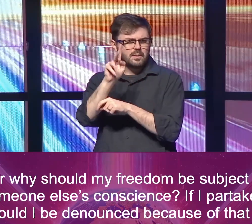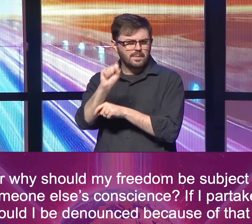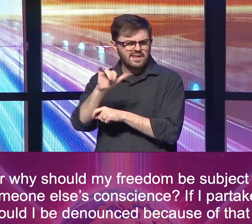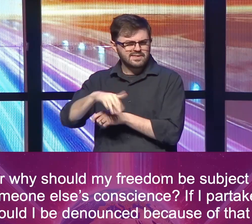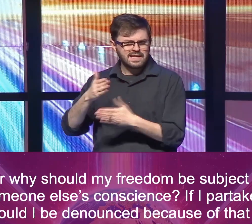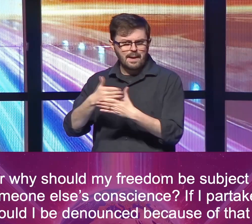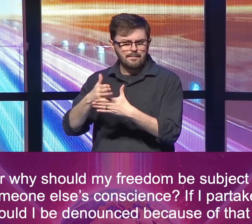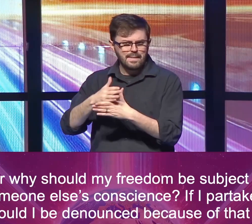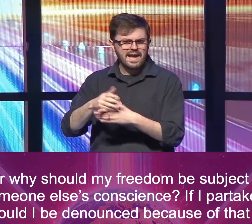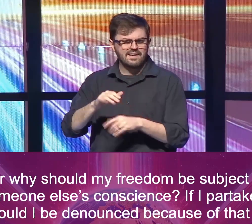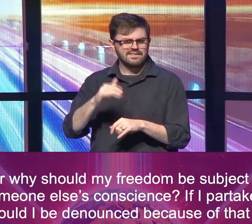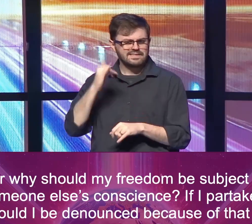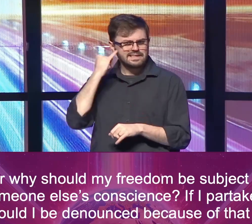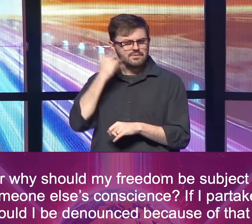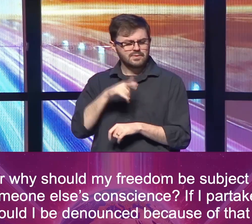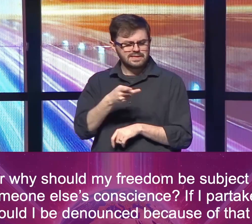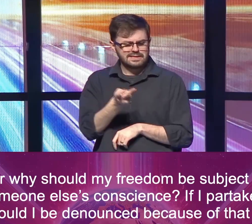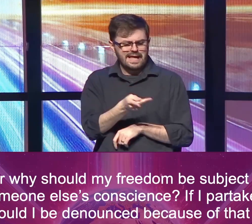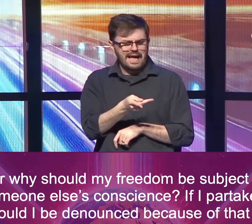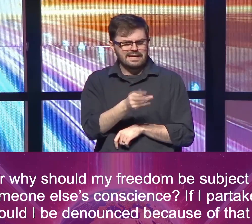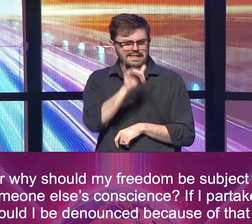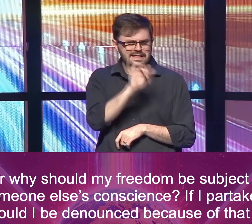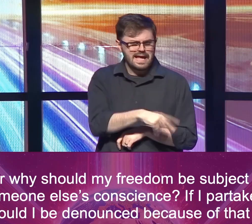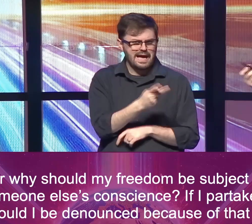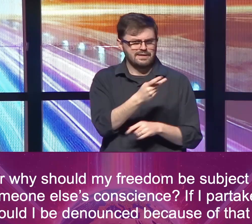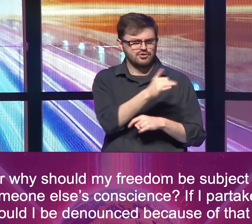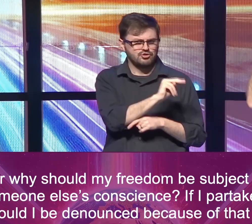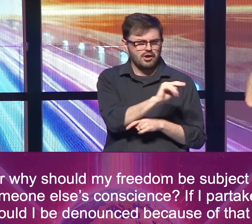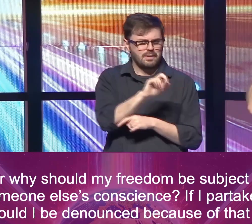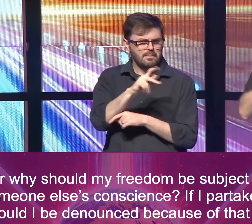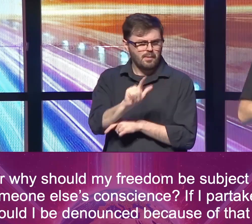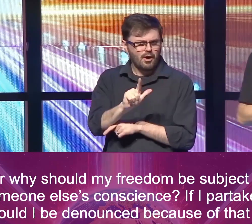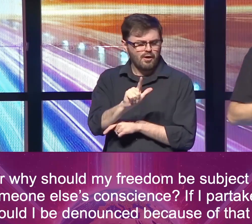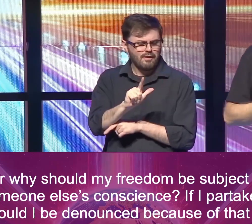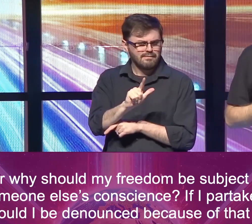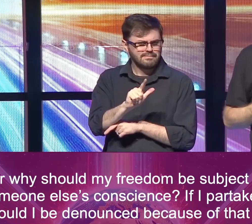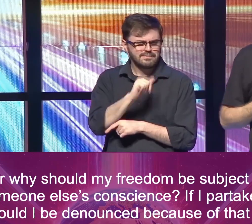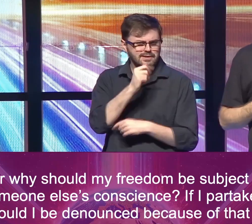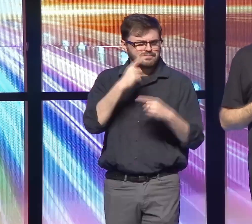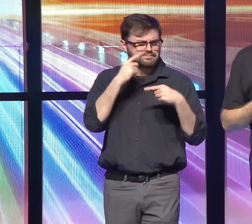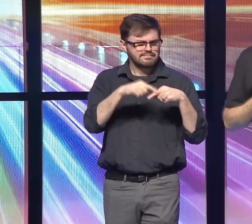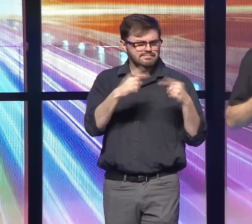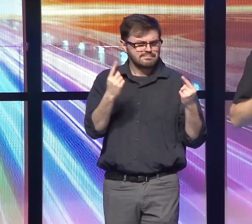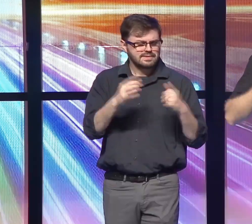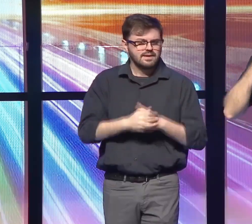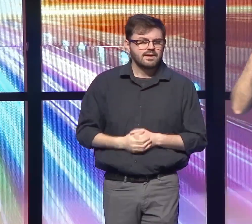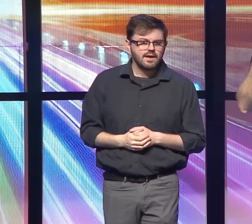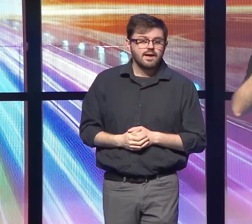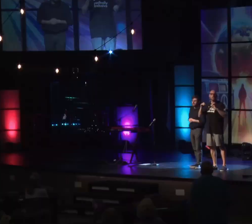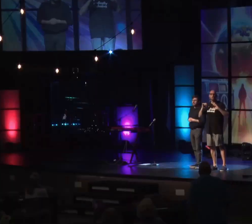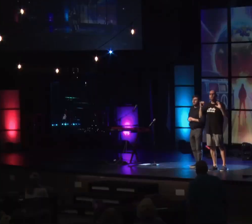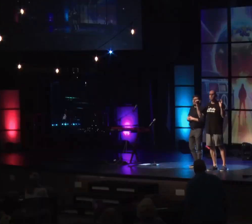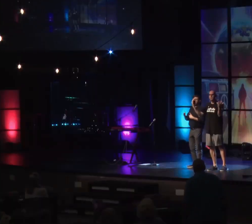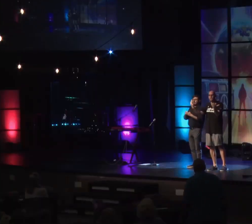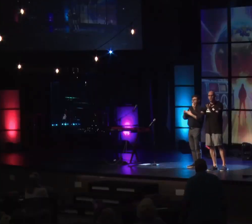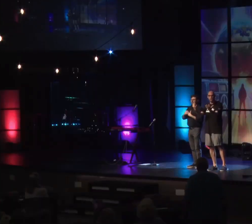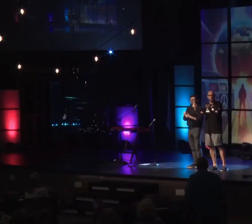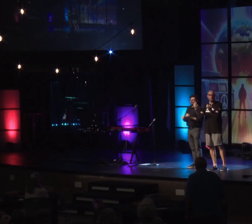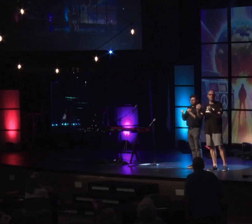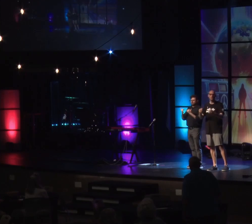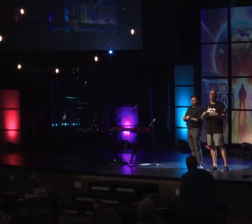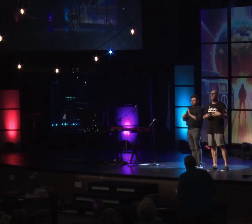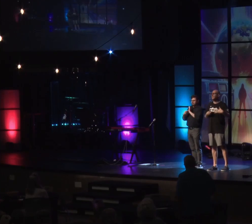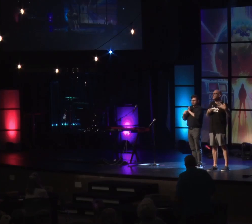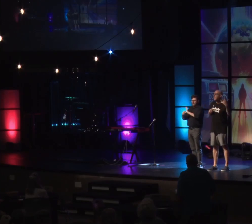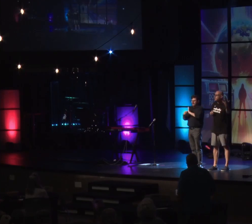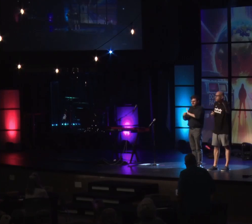sooner, okay? But it's a totally different answer. Now, modern examples of this, people who will accommodate groups within the Christian